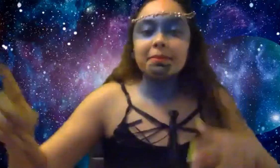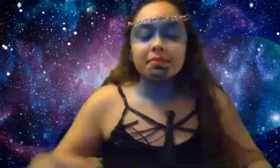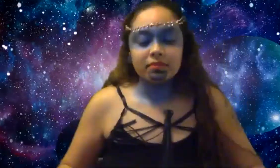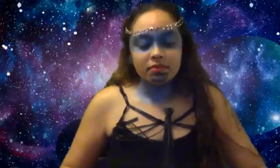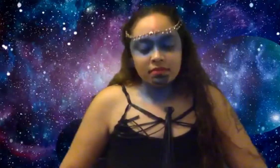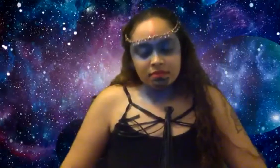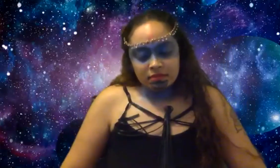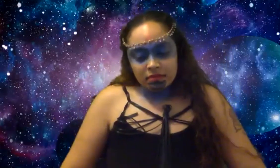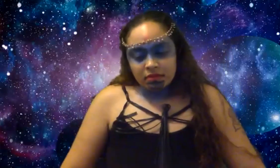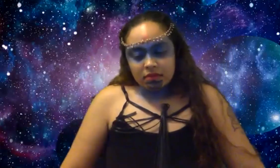I finally got to escape.